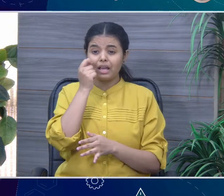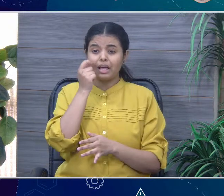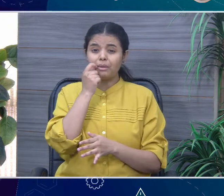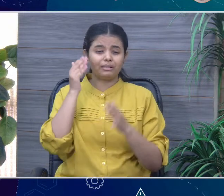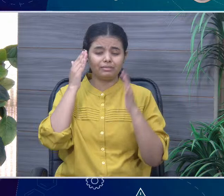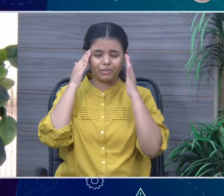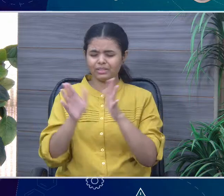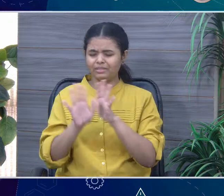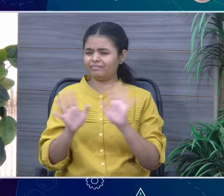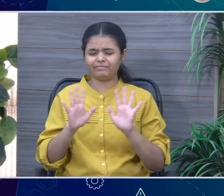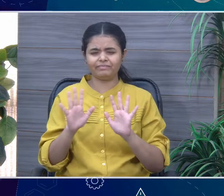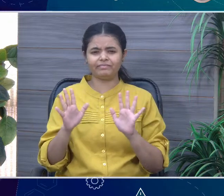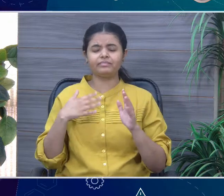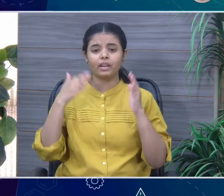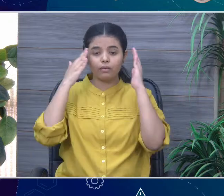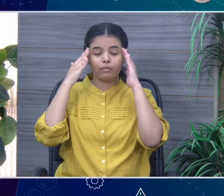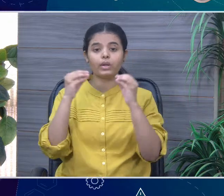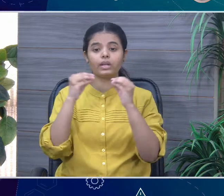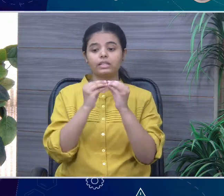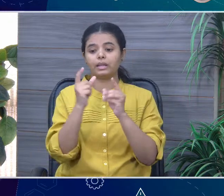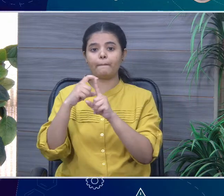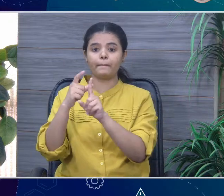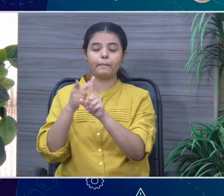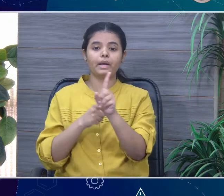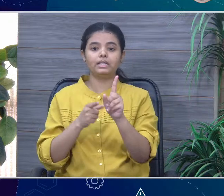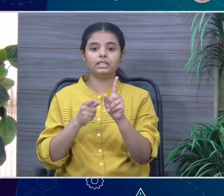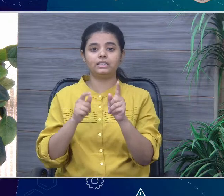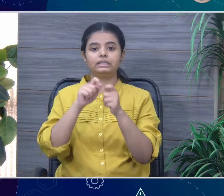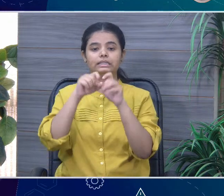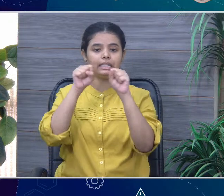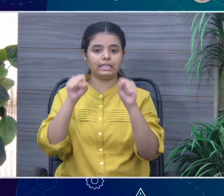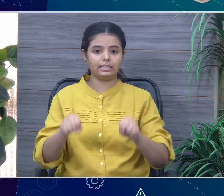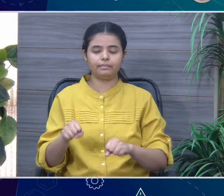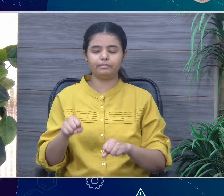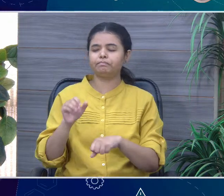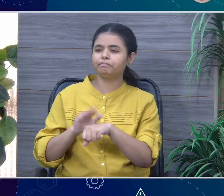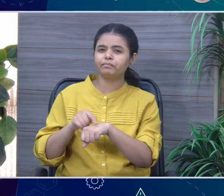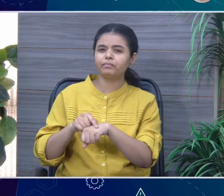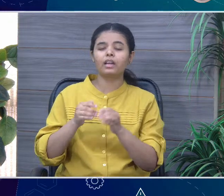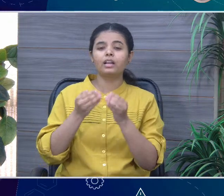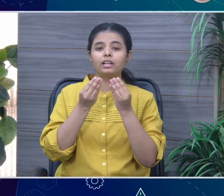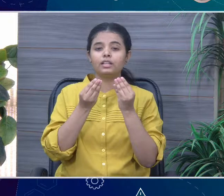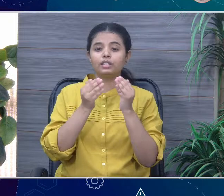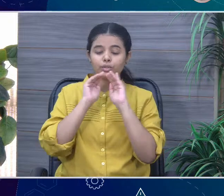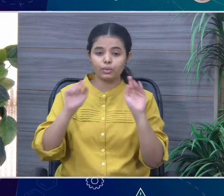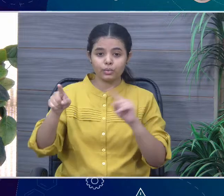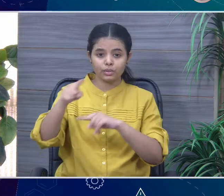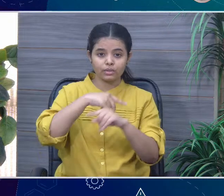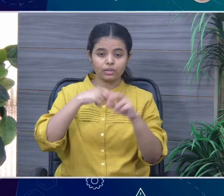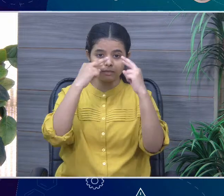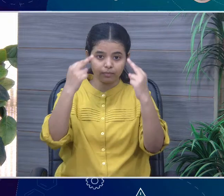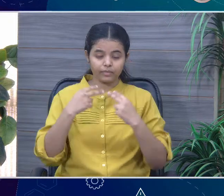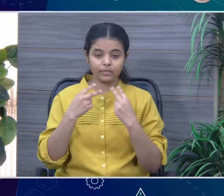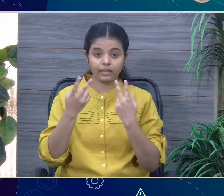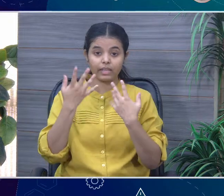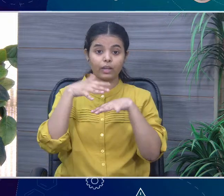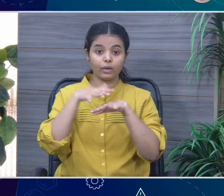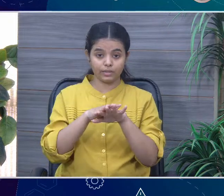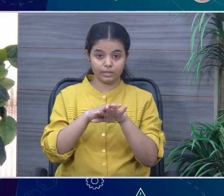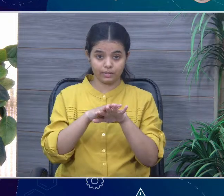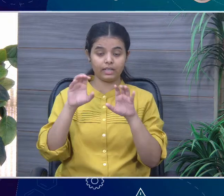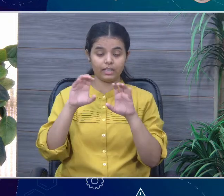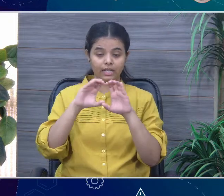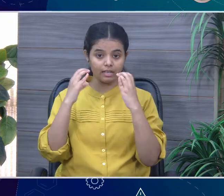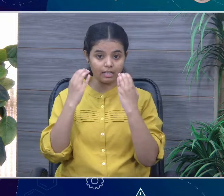that we see in the school. All right. So there are students who are watching this program, there are students from Inclusive Classroom who are watching